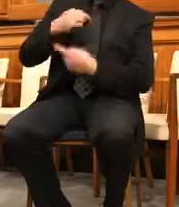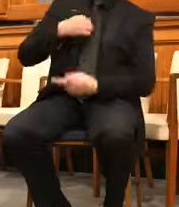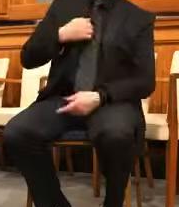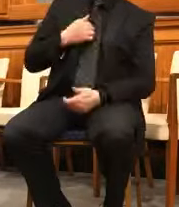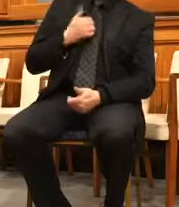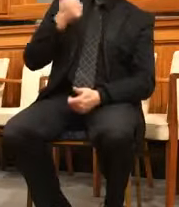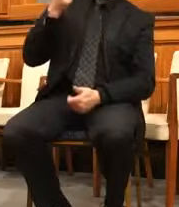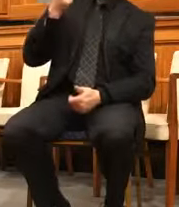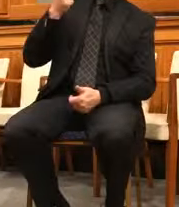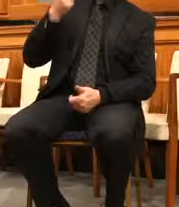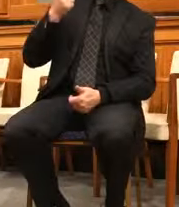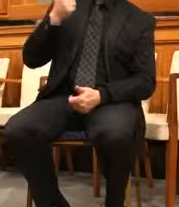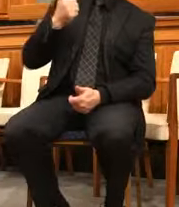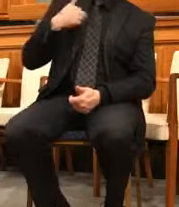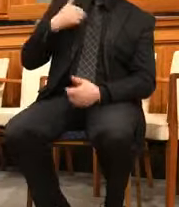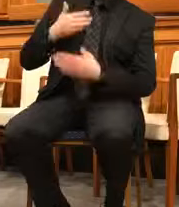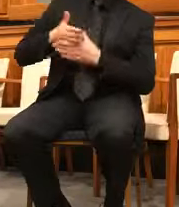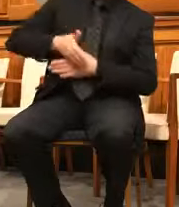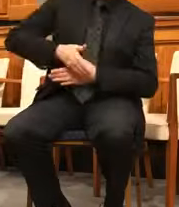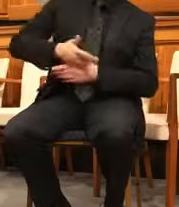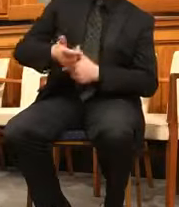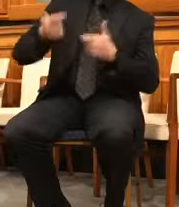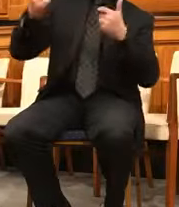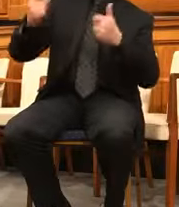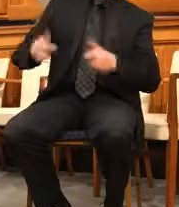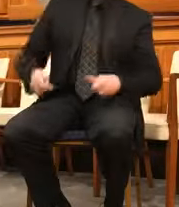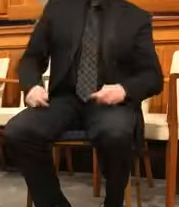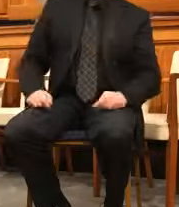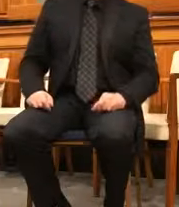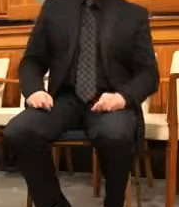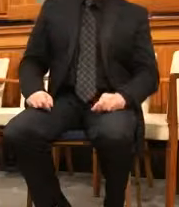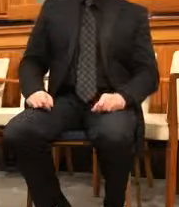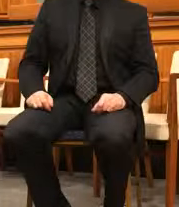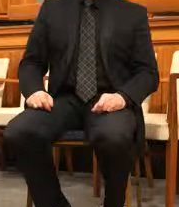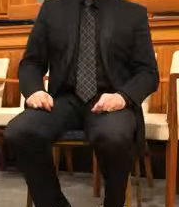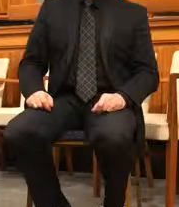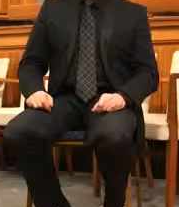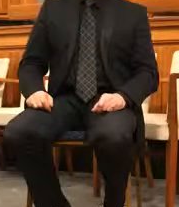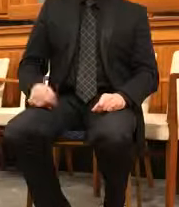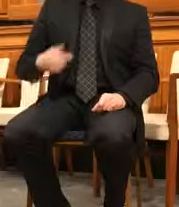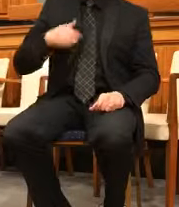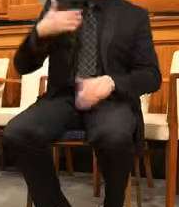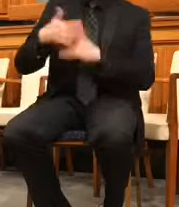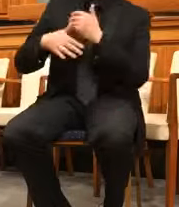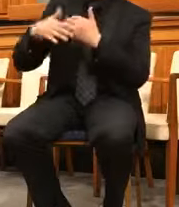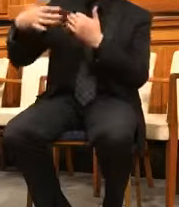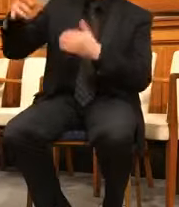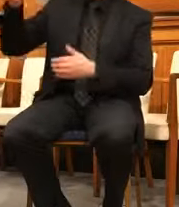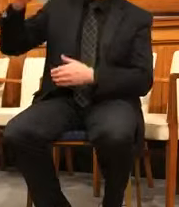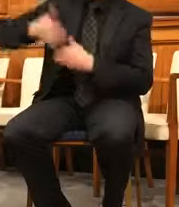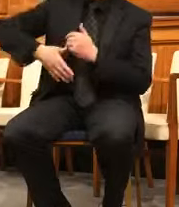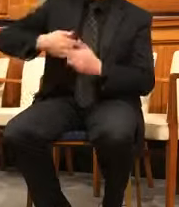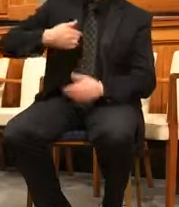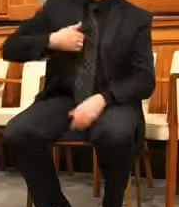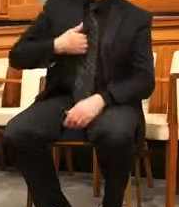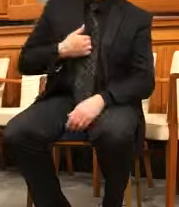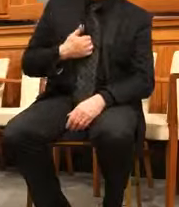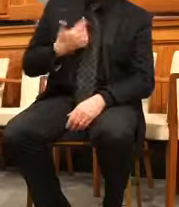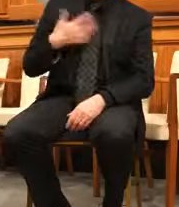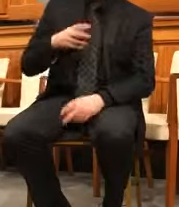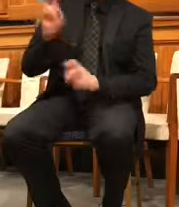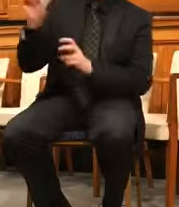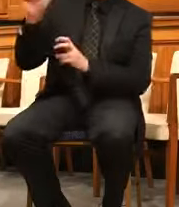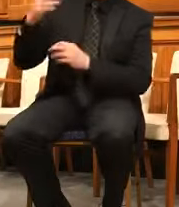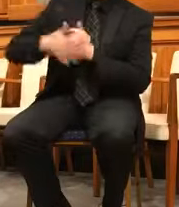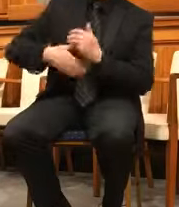receive us. He's not the injured party. He's not the God who is wrong. He's not the Holy